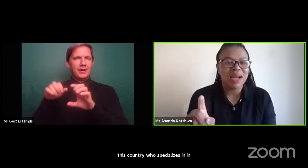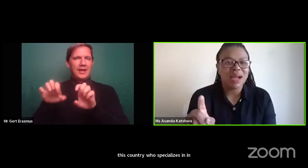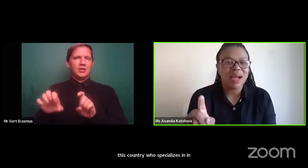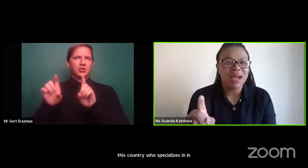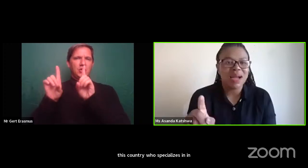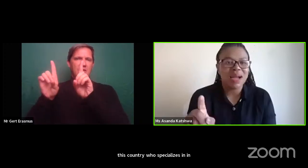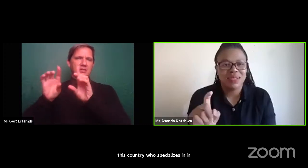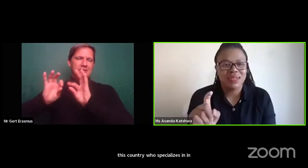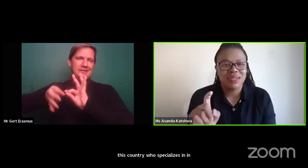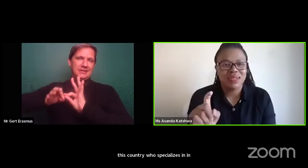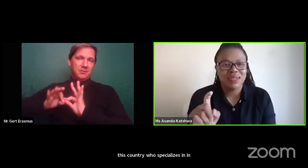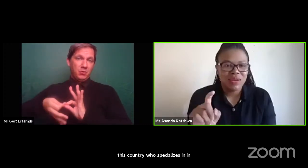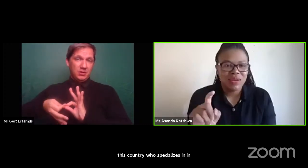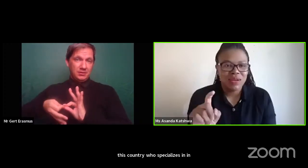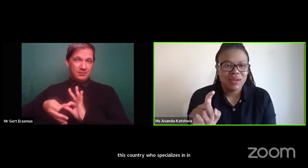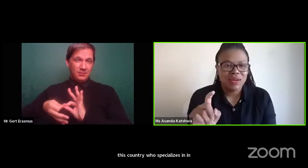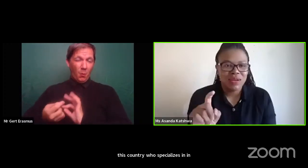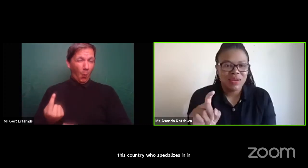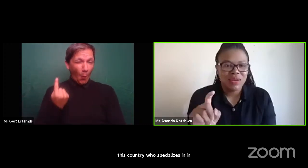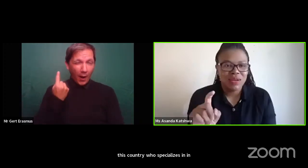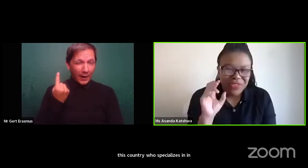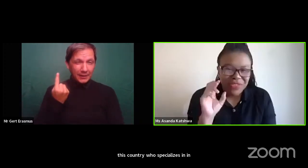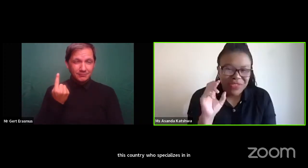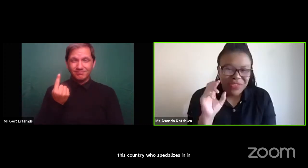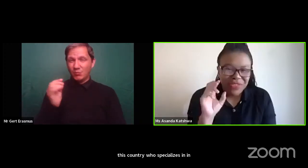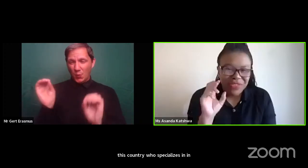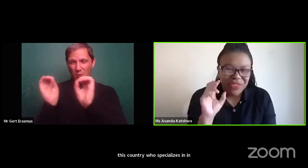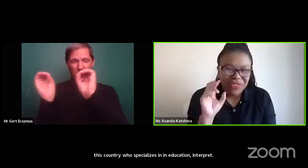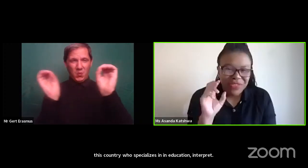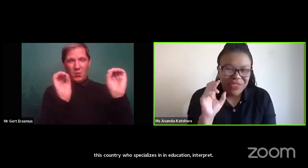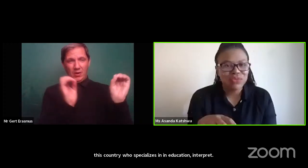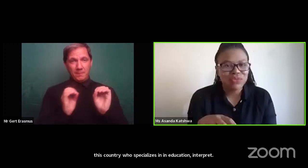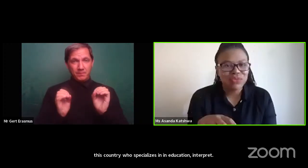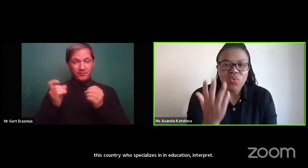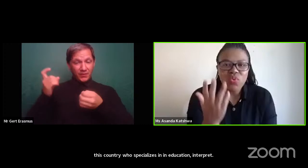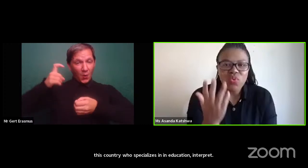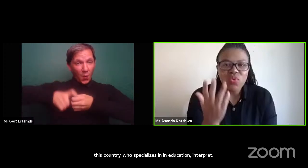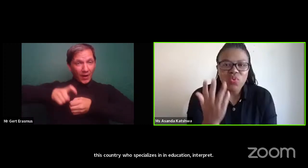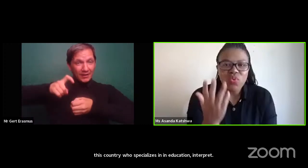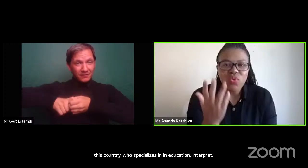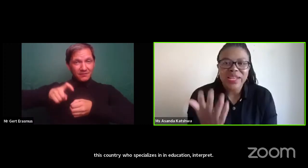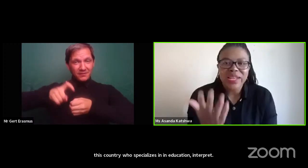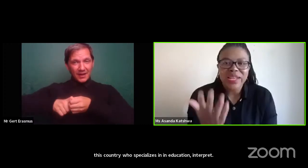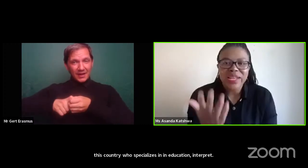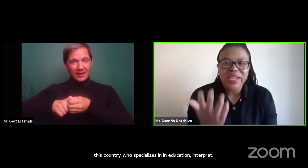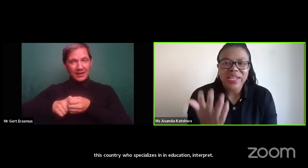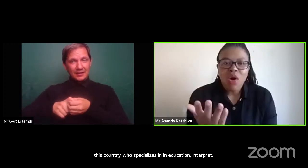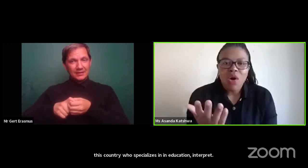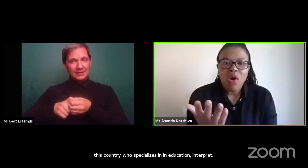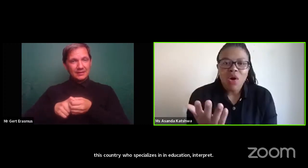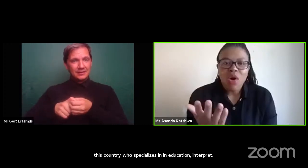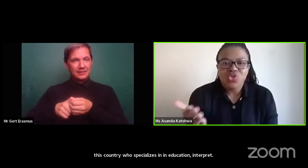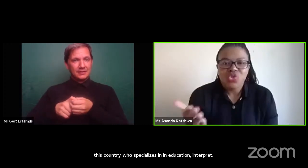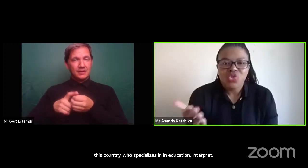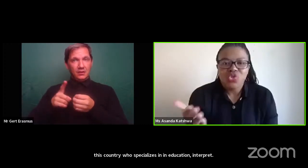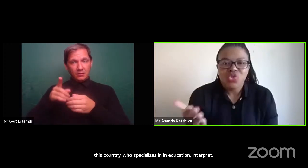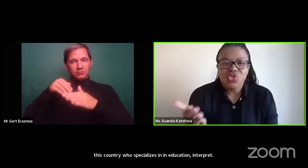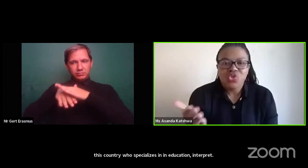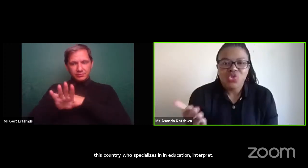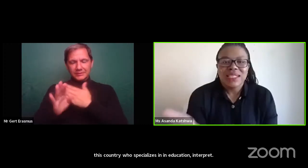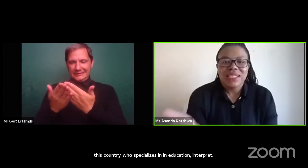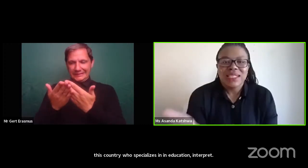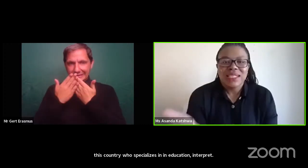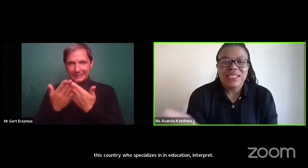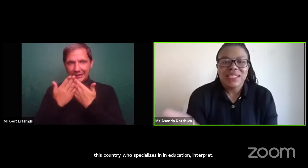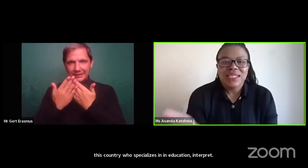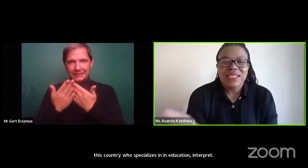education interpreting, who's qualified, who literally went to school and